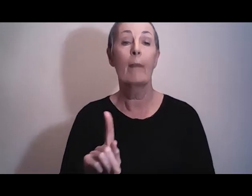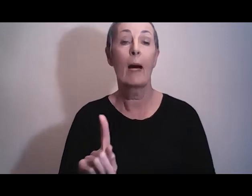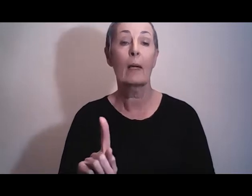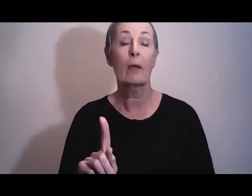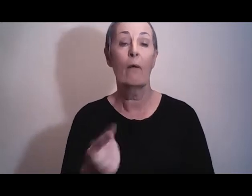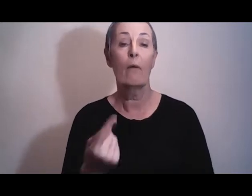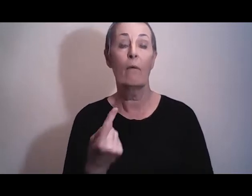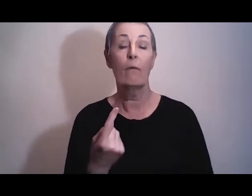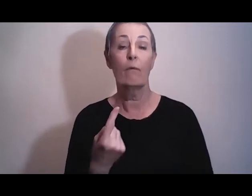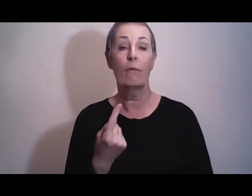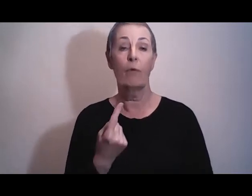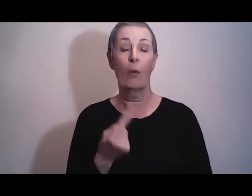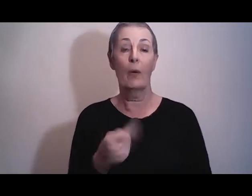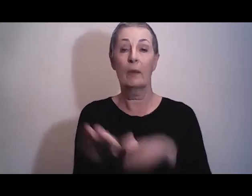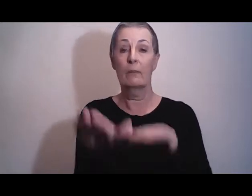Forward